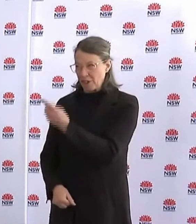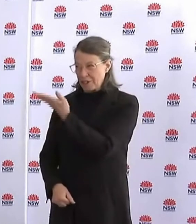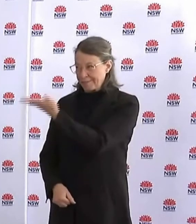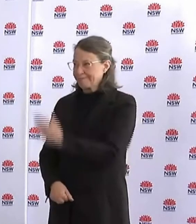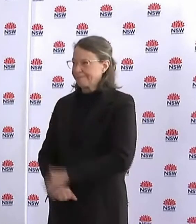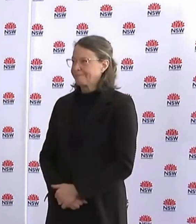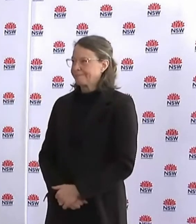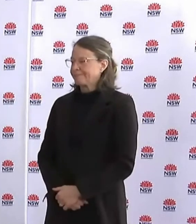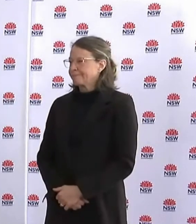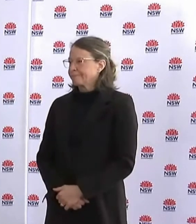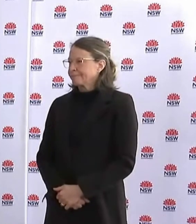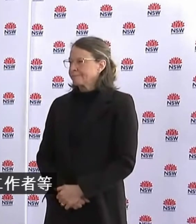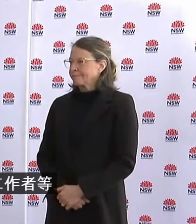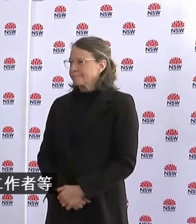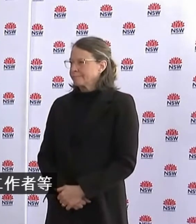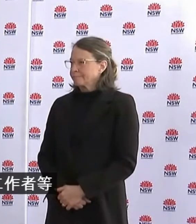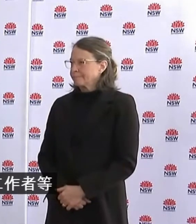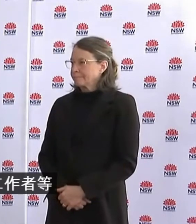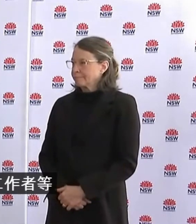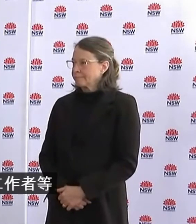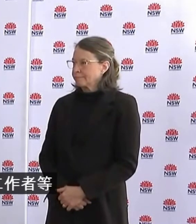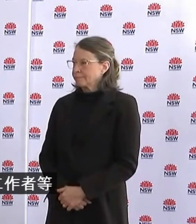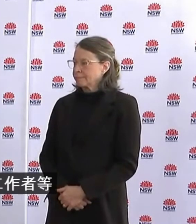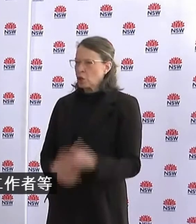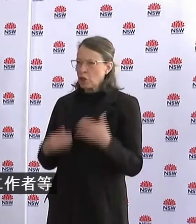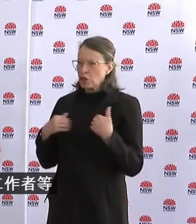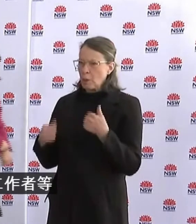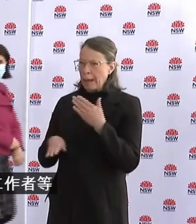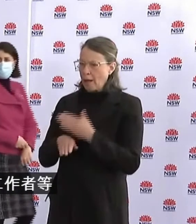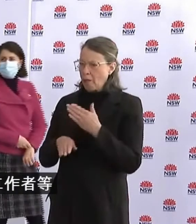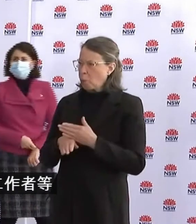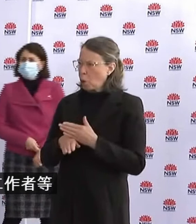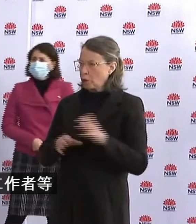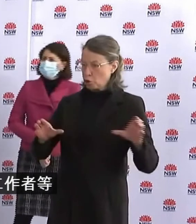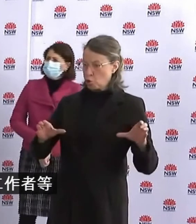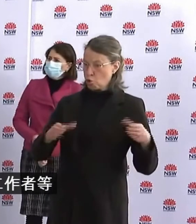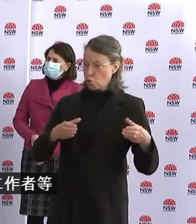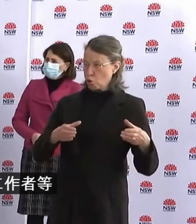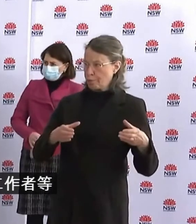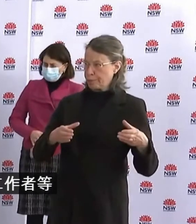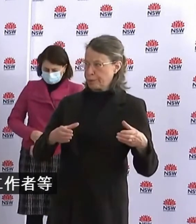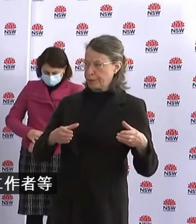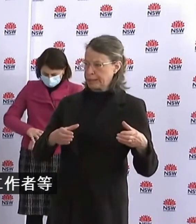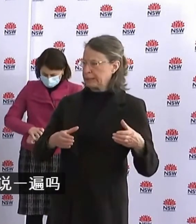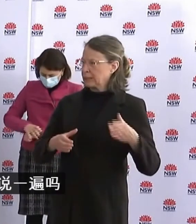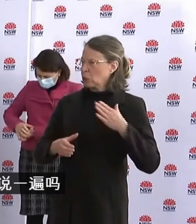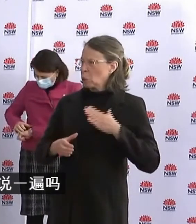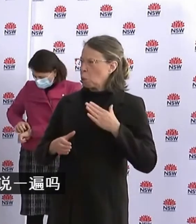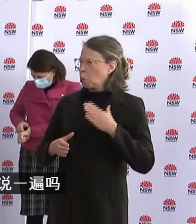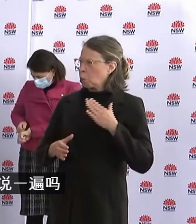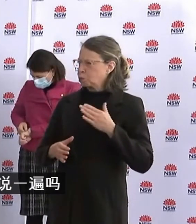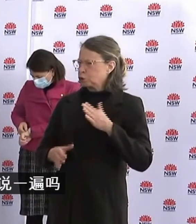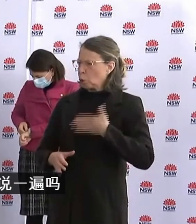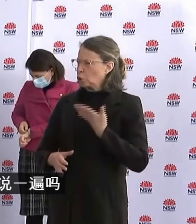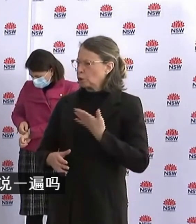that's being quickly, sorted there's out... class action, again, by health workers, etc., who don't want to be mandatorily forced to have the